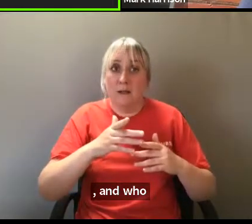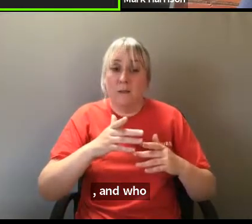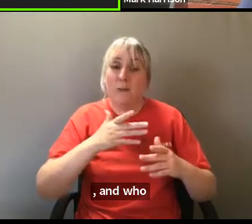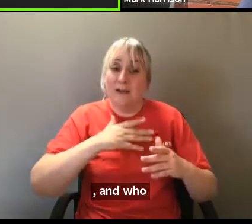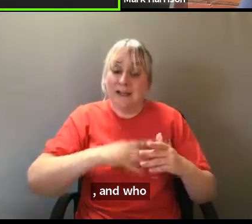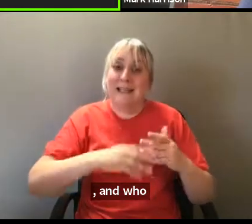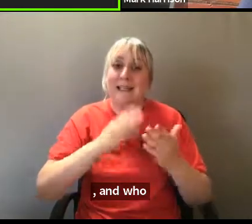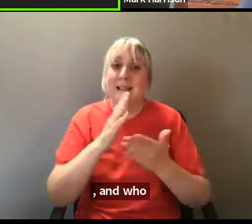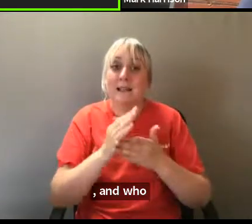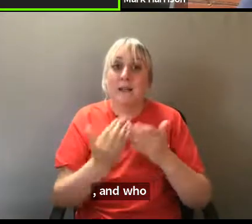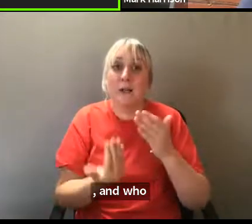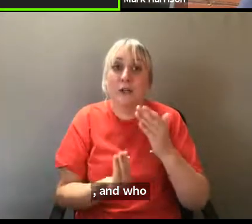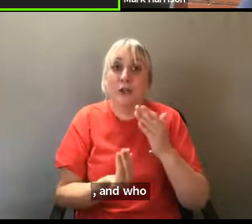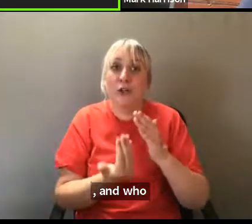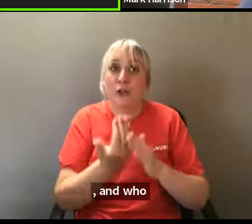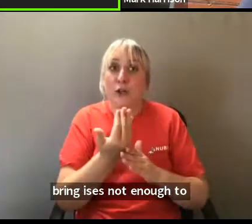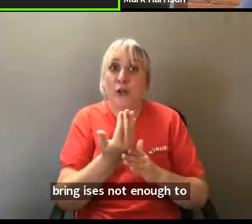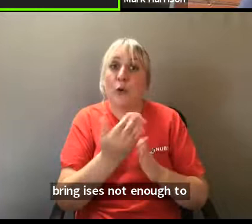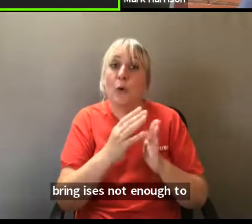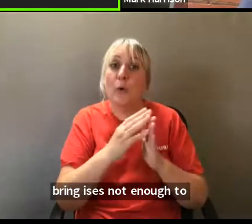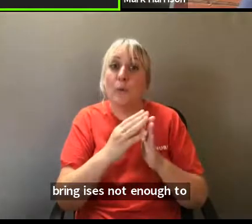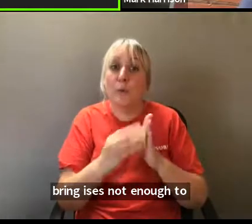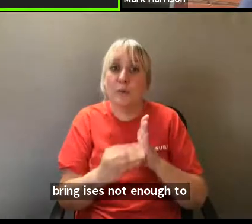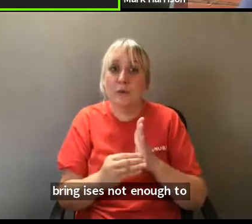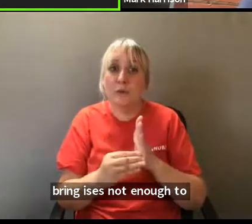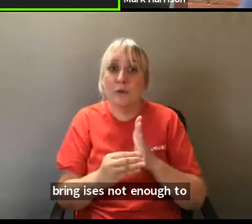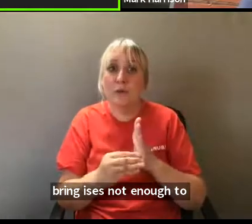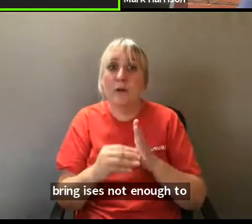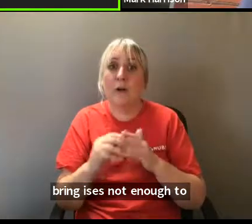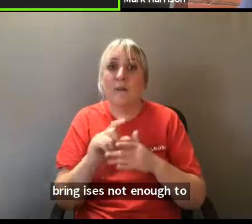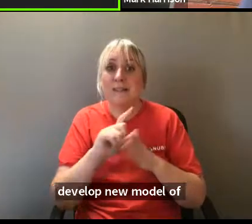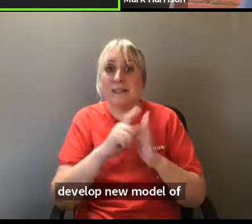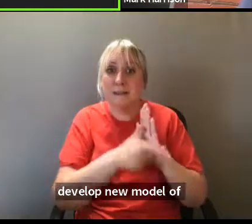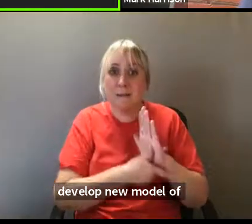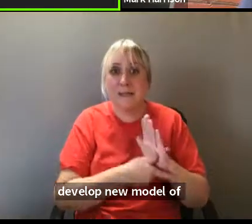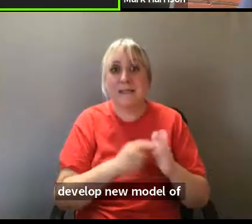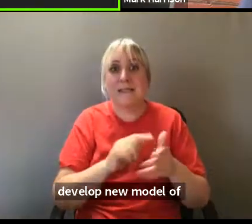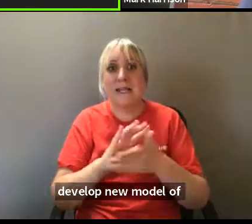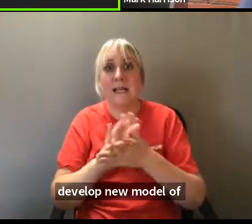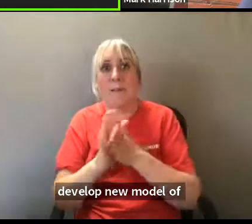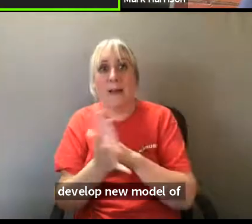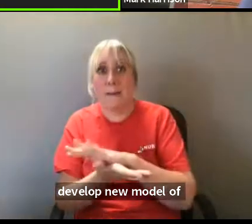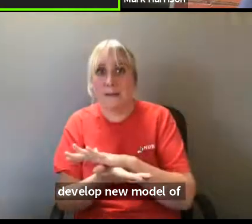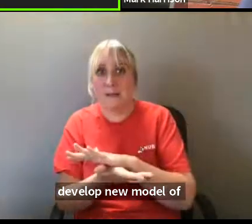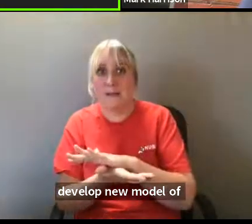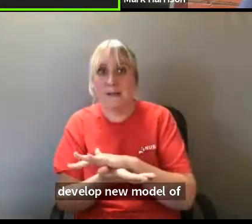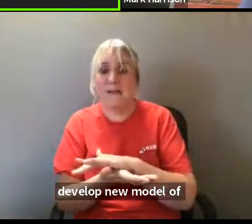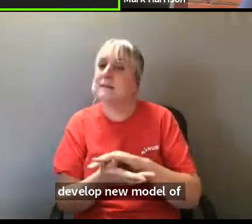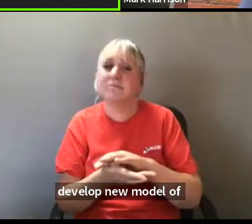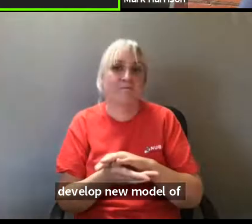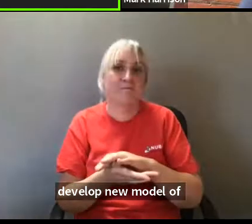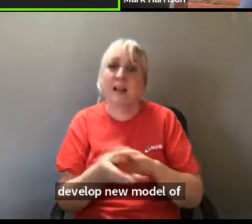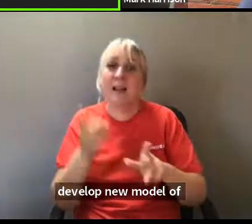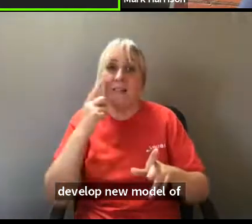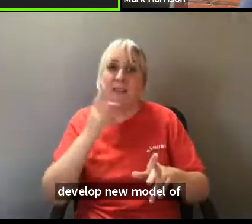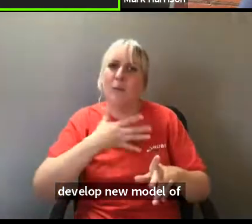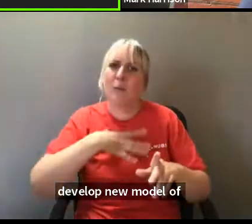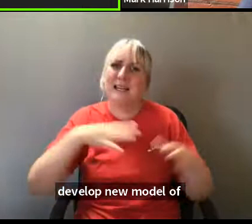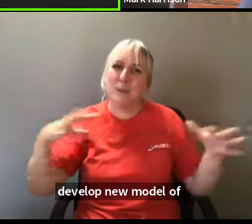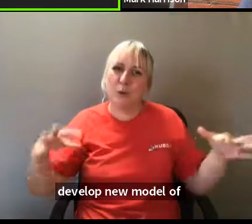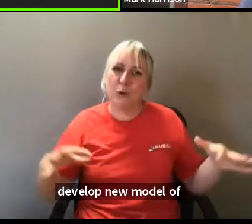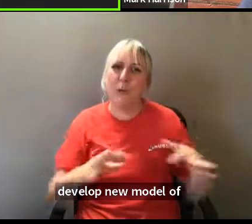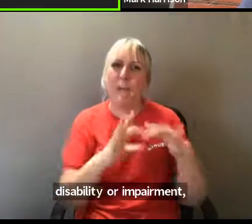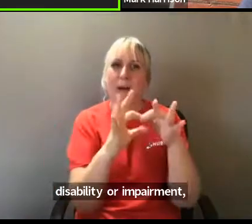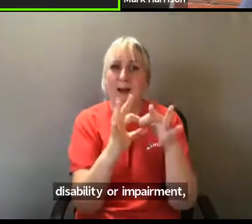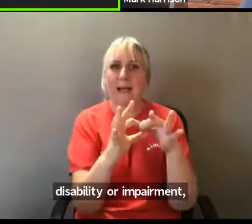of disability or impairment, we must combine this with what